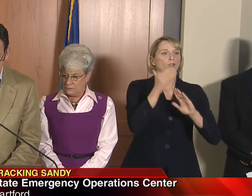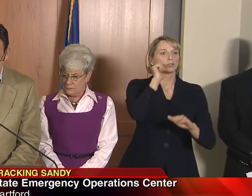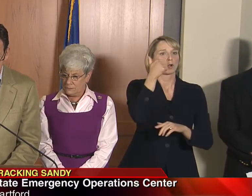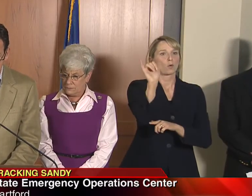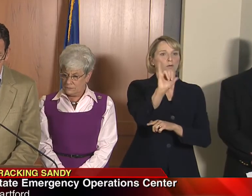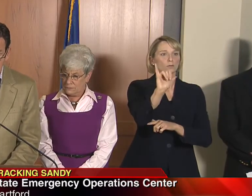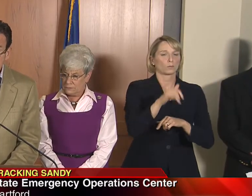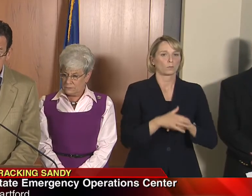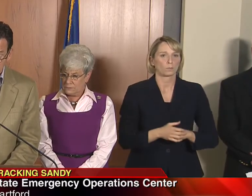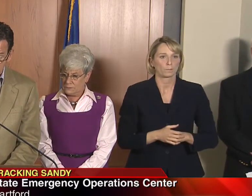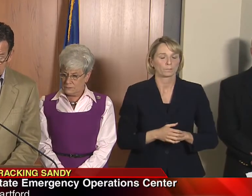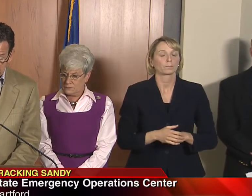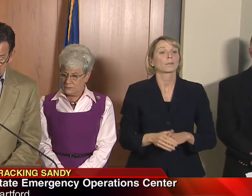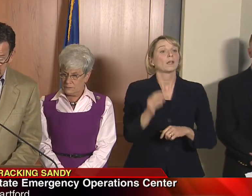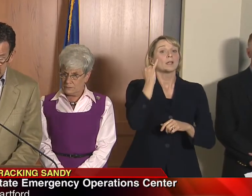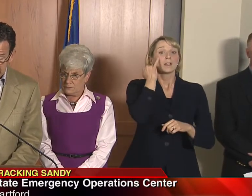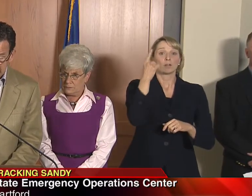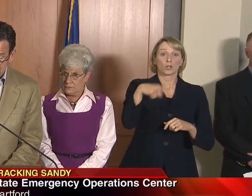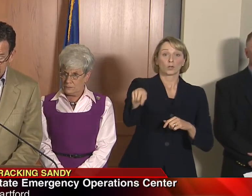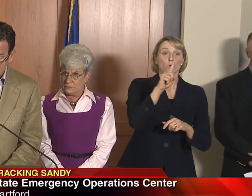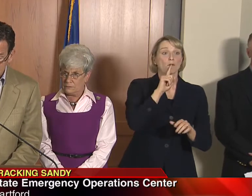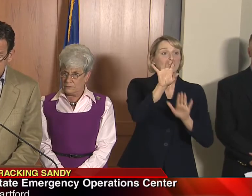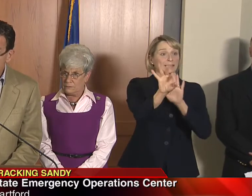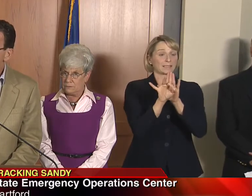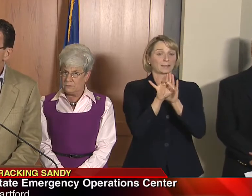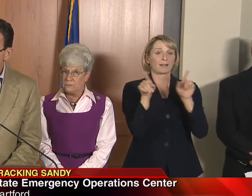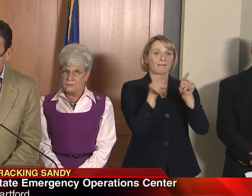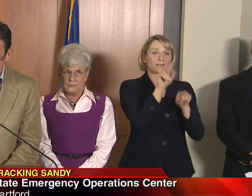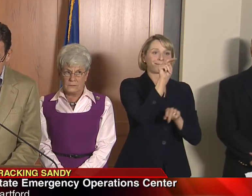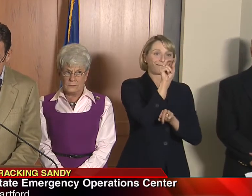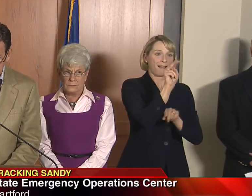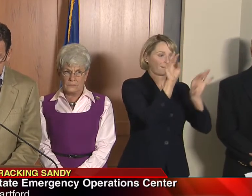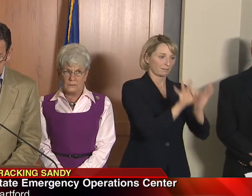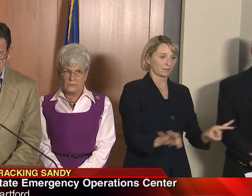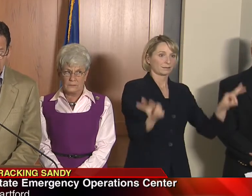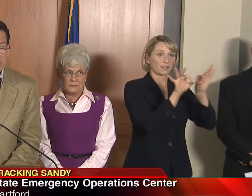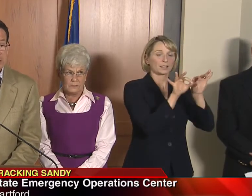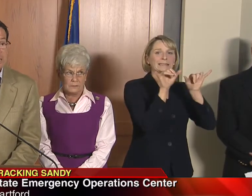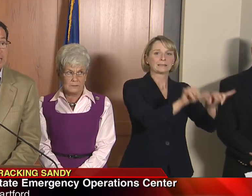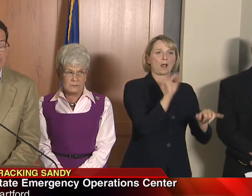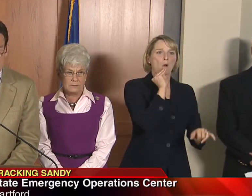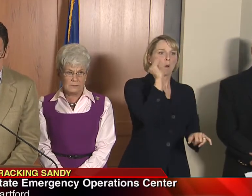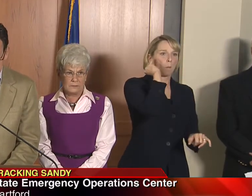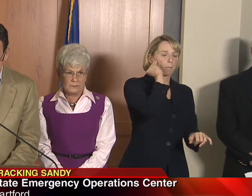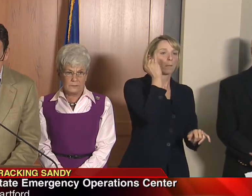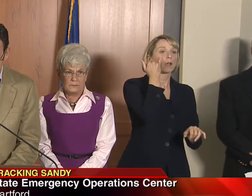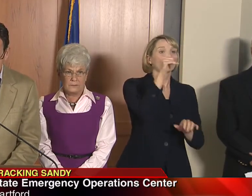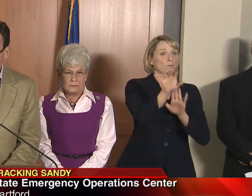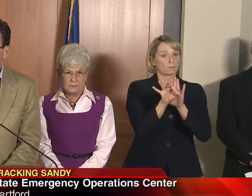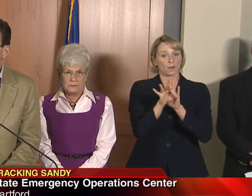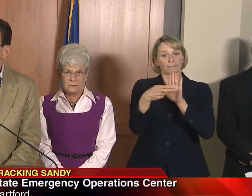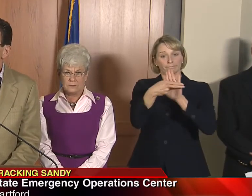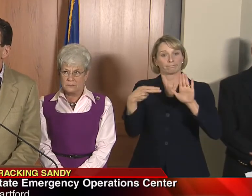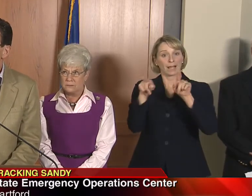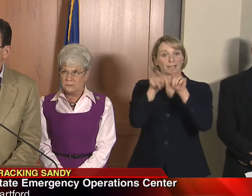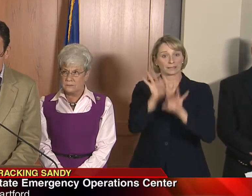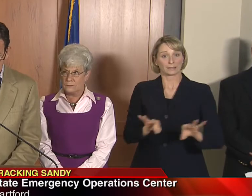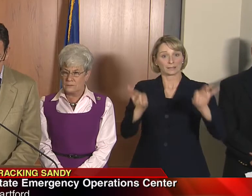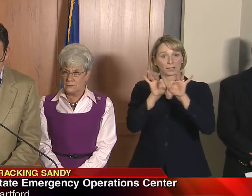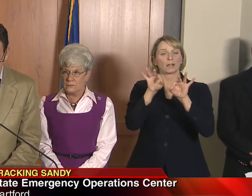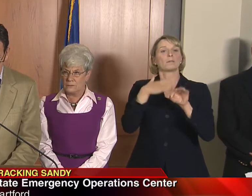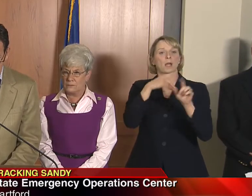well. So if you're designated as non-essential, stay home. If you're designated as essential, then report to